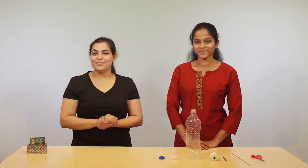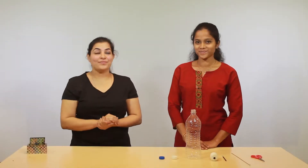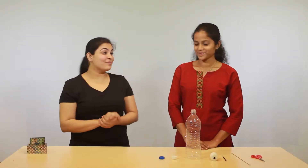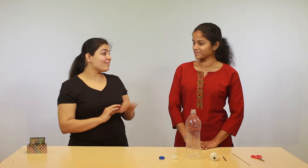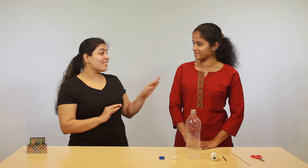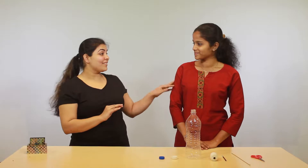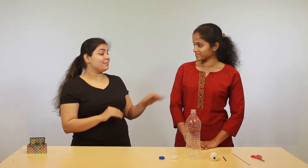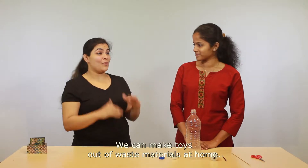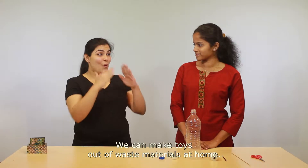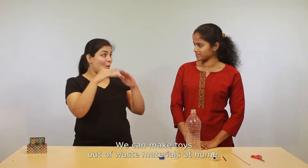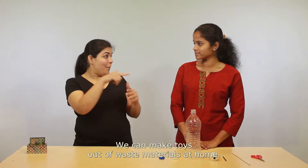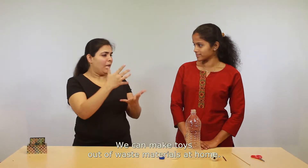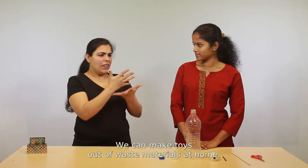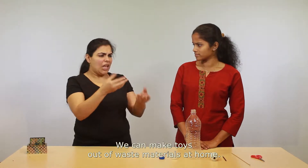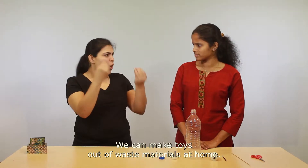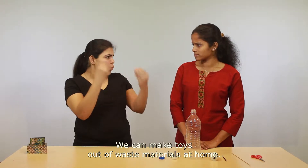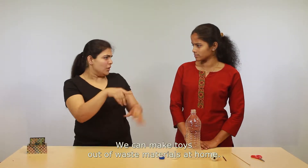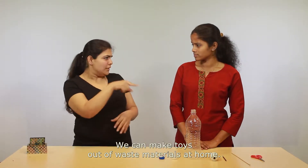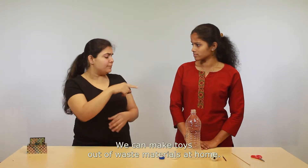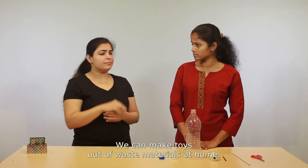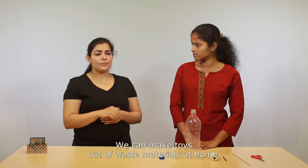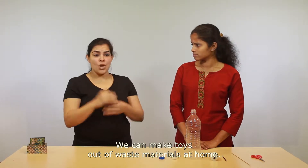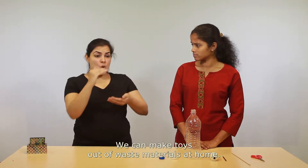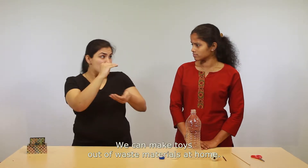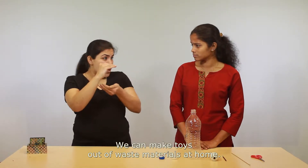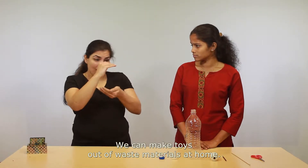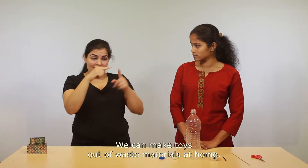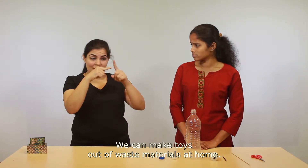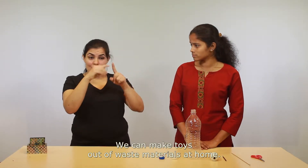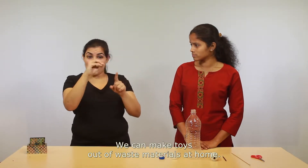hello we can make toys out of waste materials at home